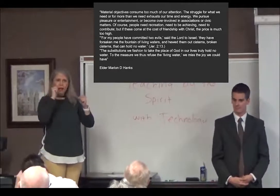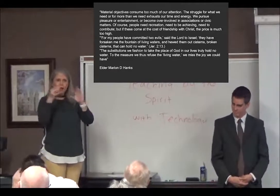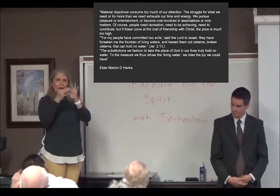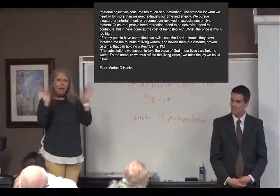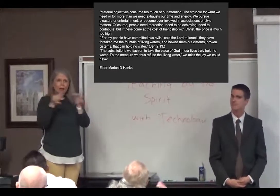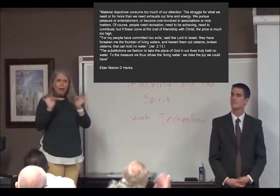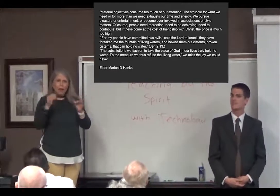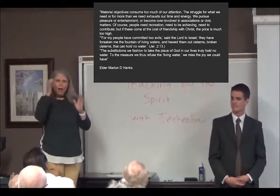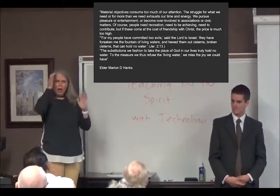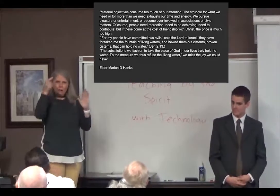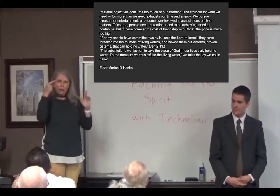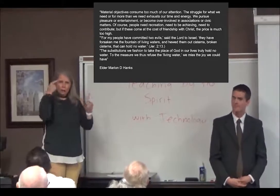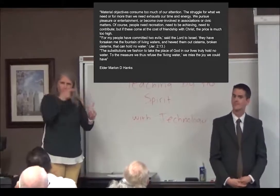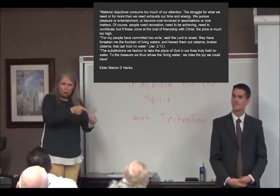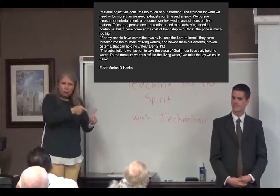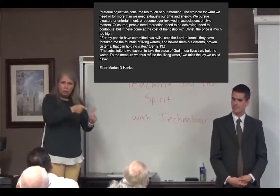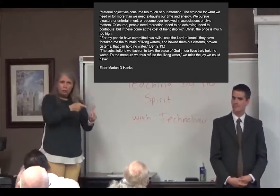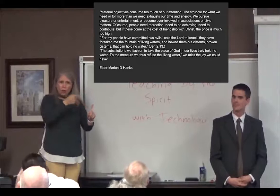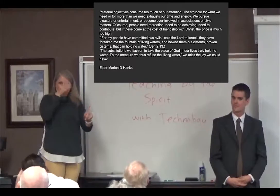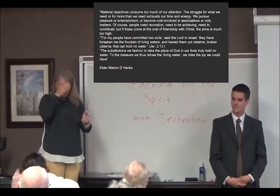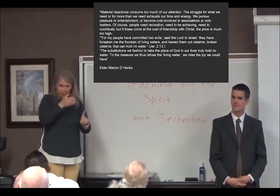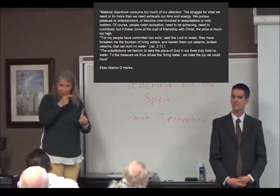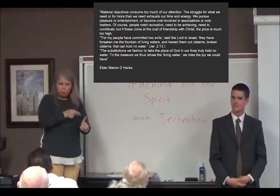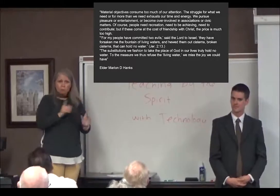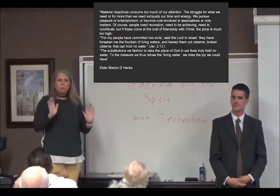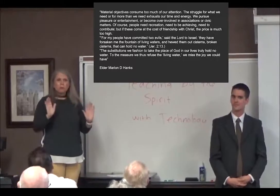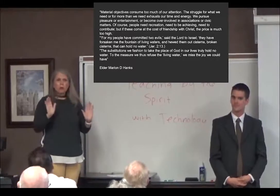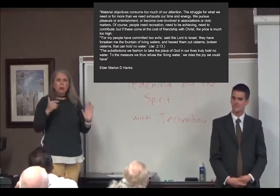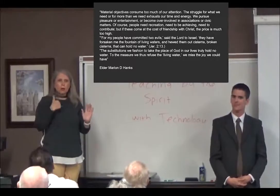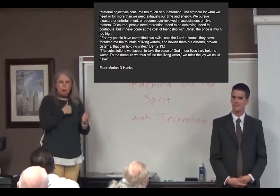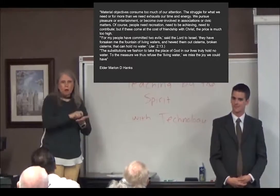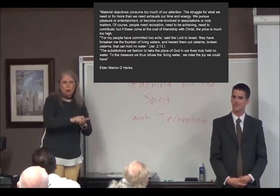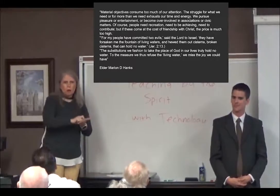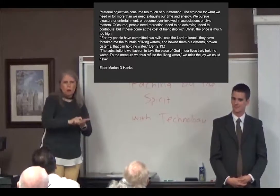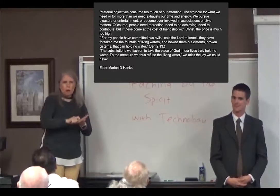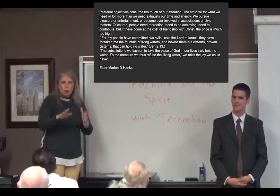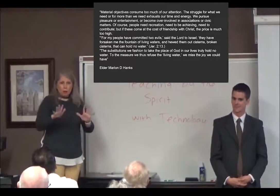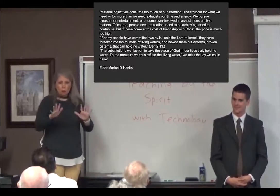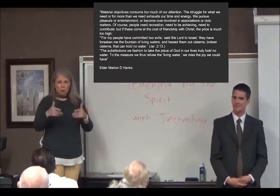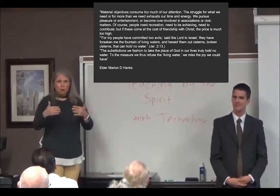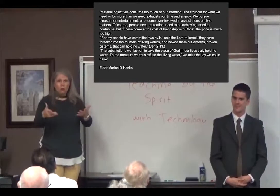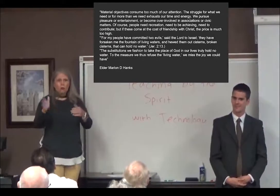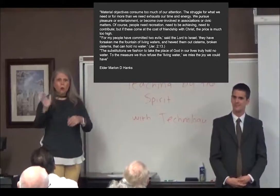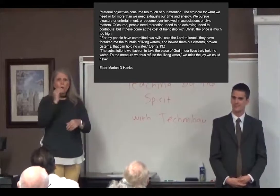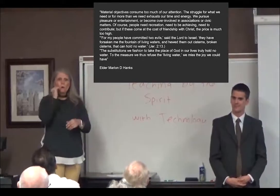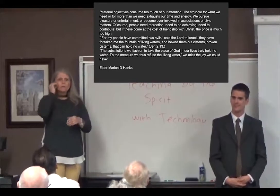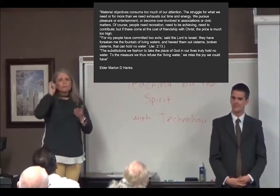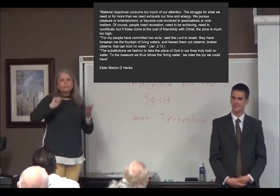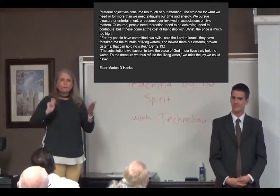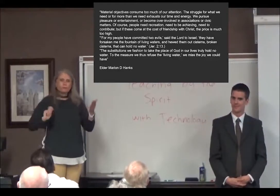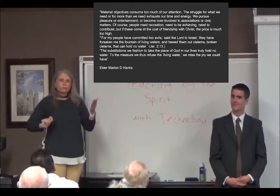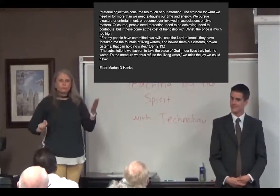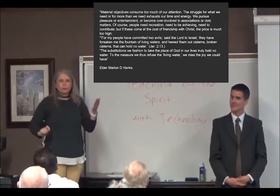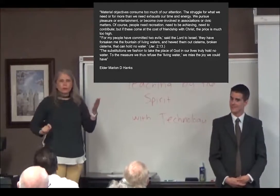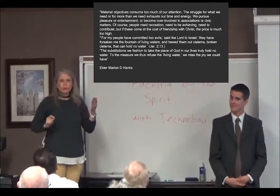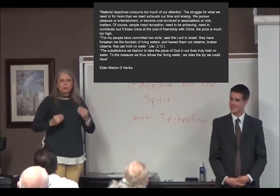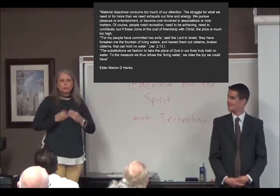slide. And then kids can focus on that and they can write on it and take it home and